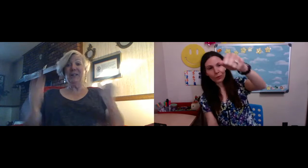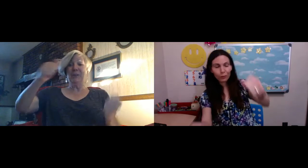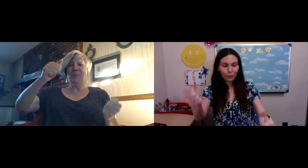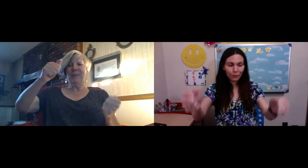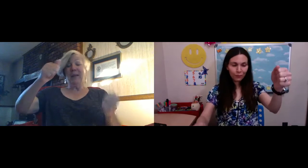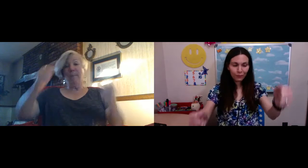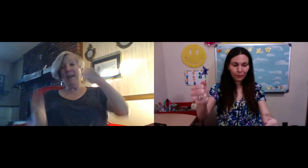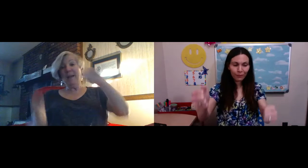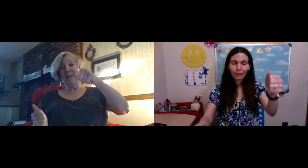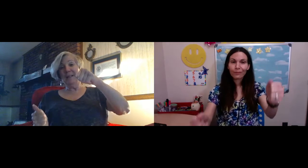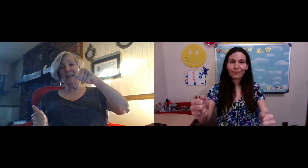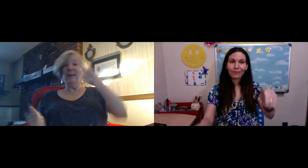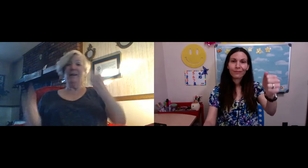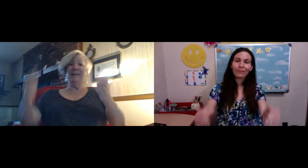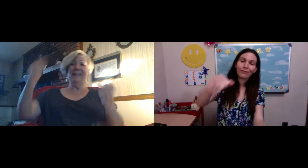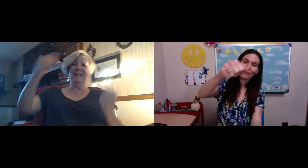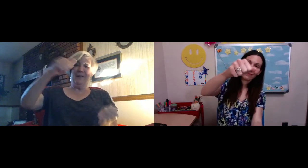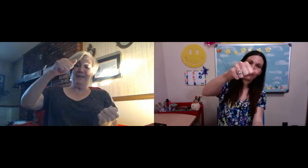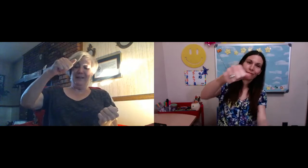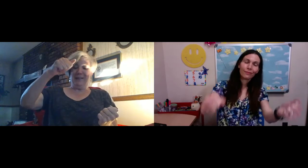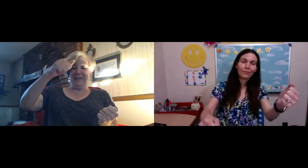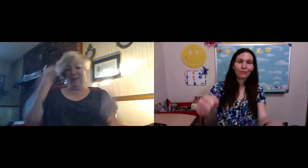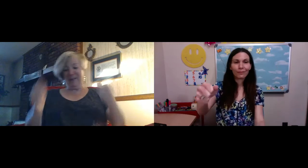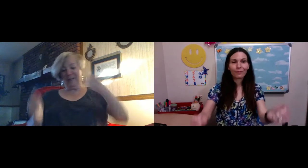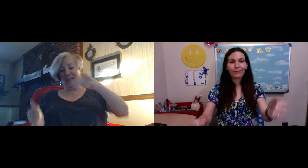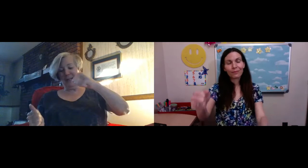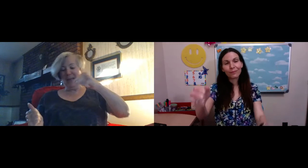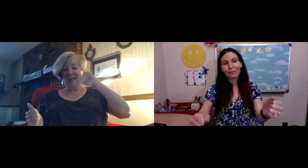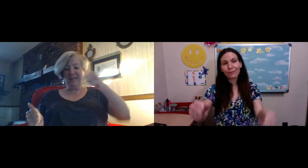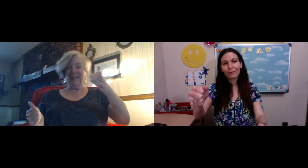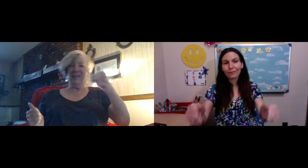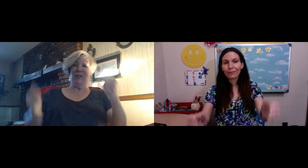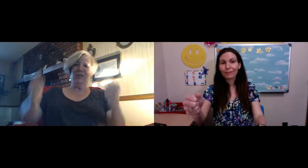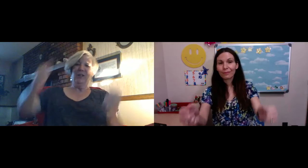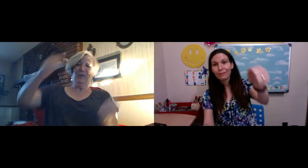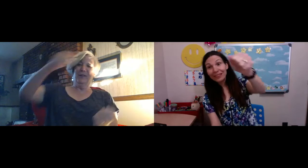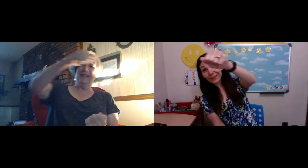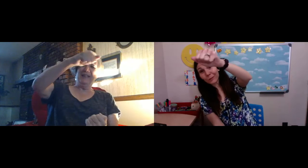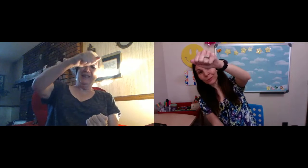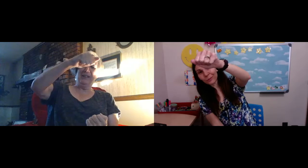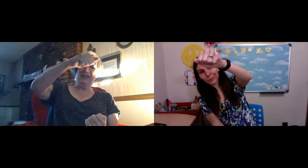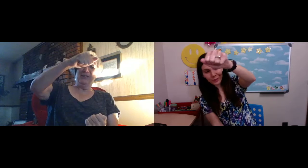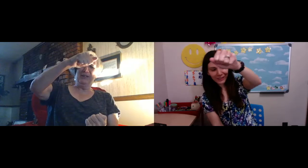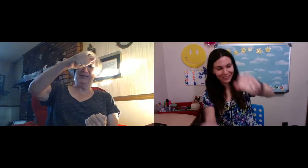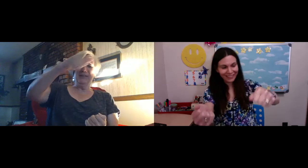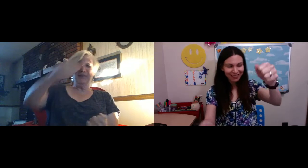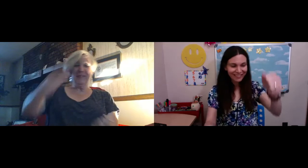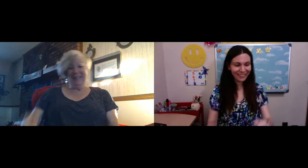steer. Merrily, merrily, merrily, merrily, make a turn right